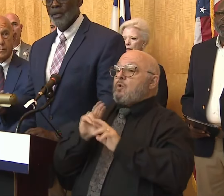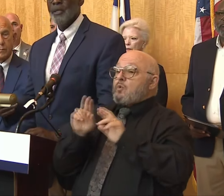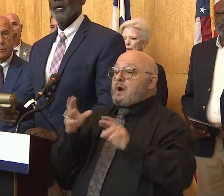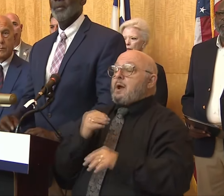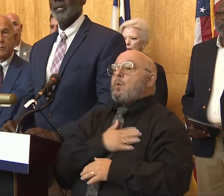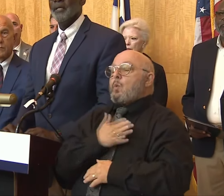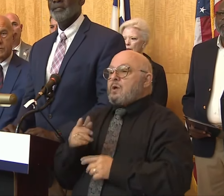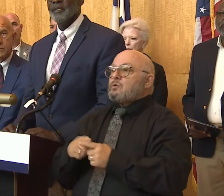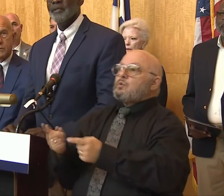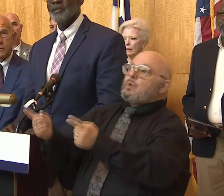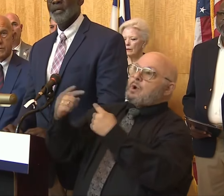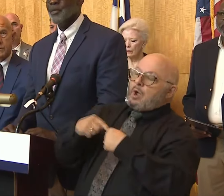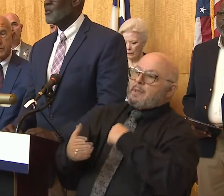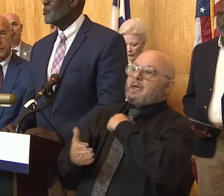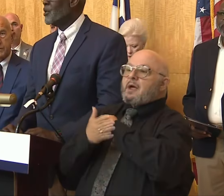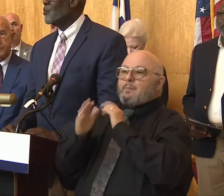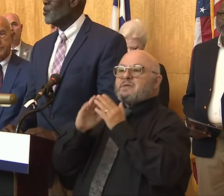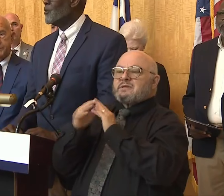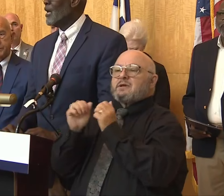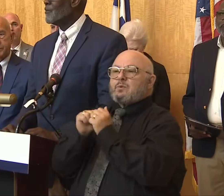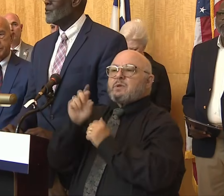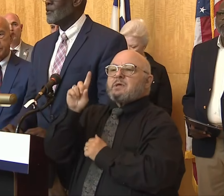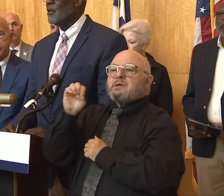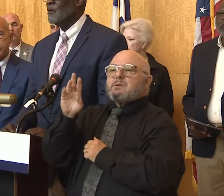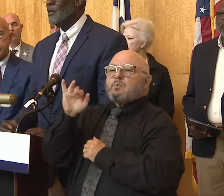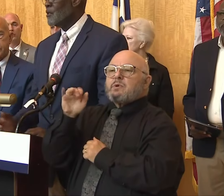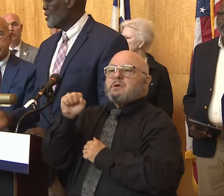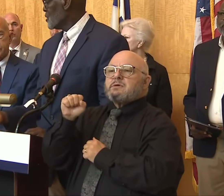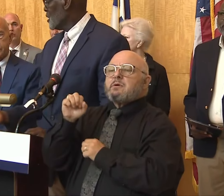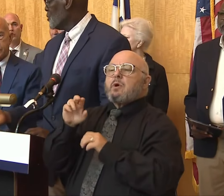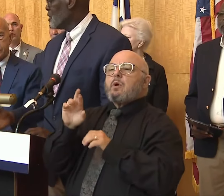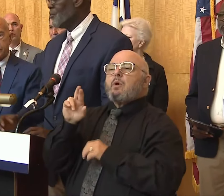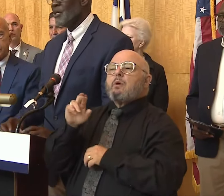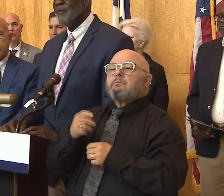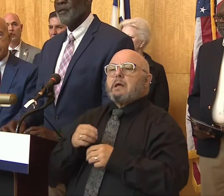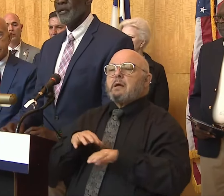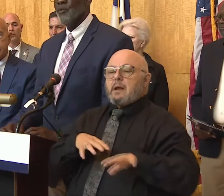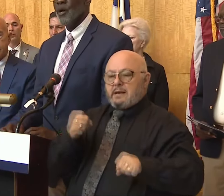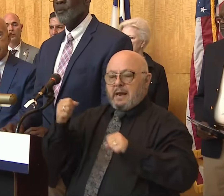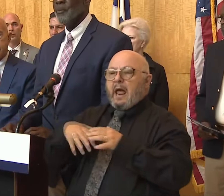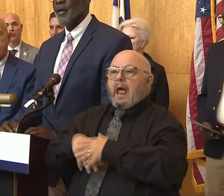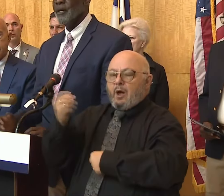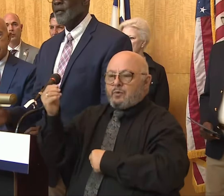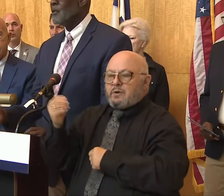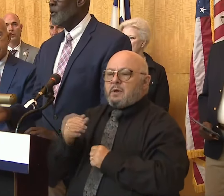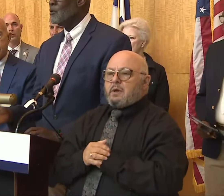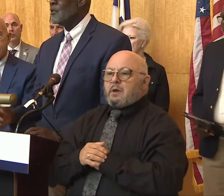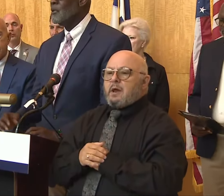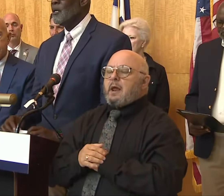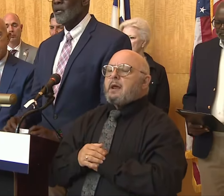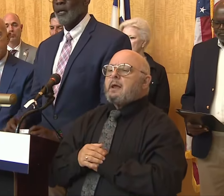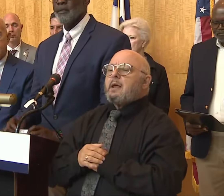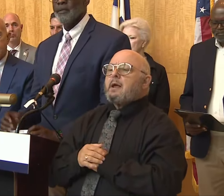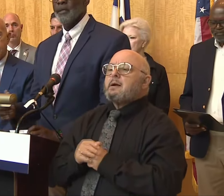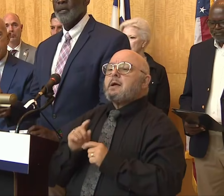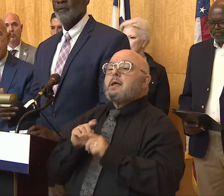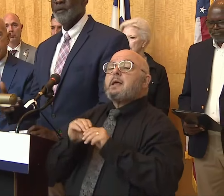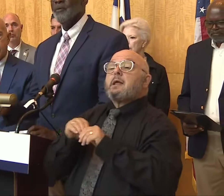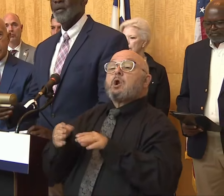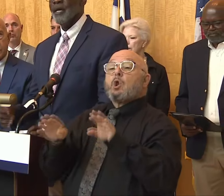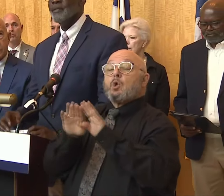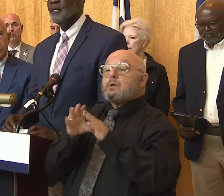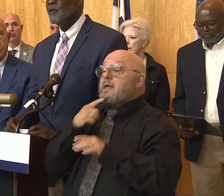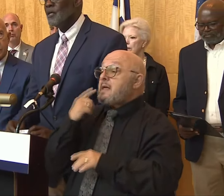and willing to come in and assist the city with the debris removal effort. So thanks again, Mayor. We're definitely well prepared. And in closing, I'd like to say